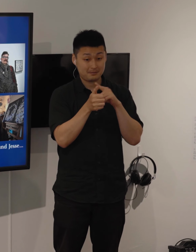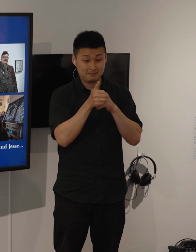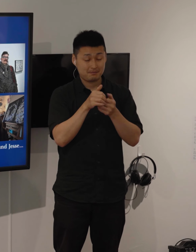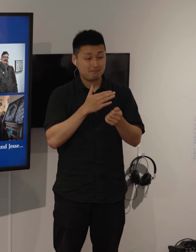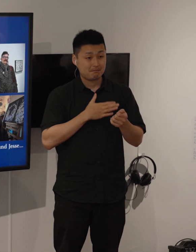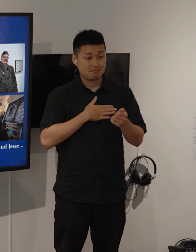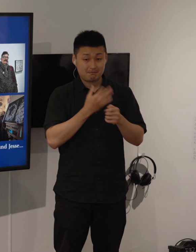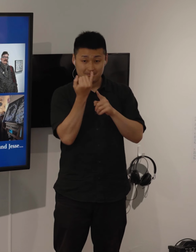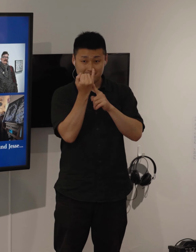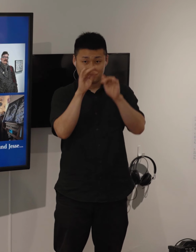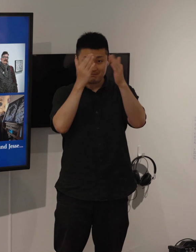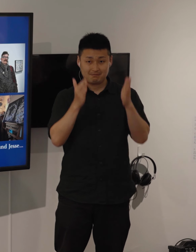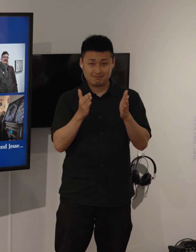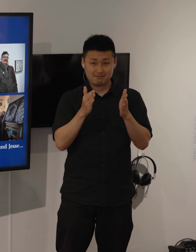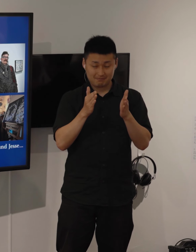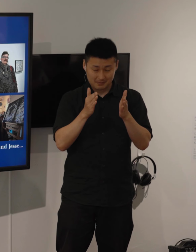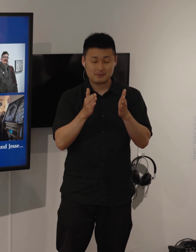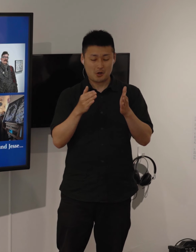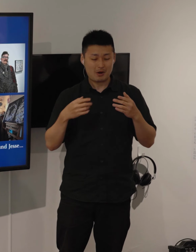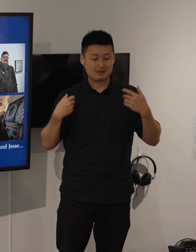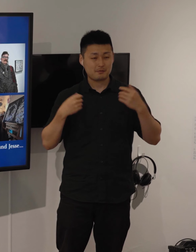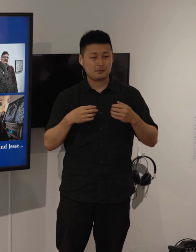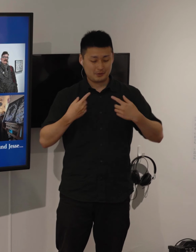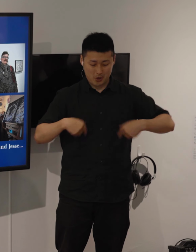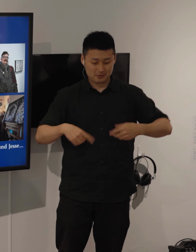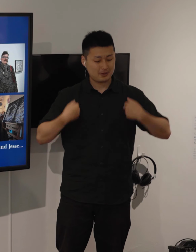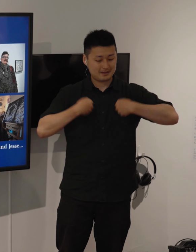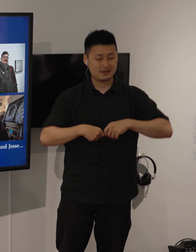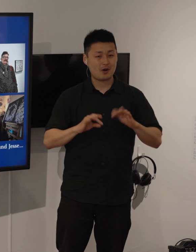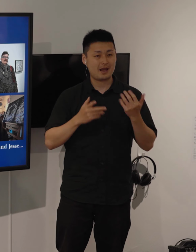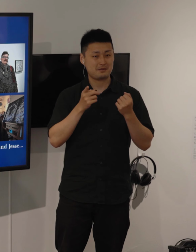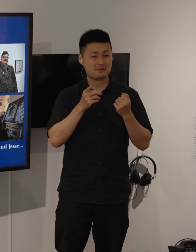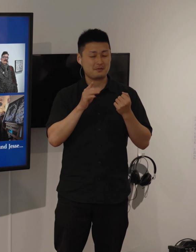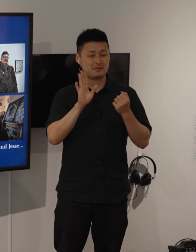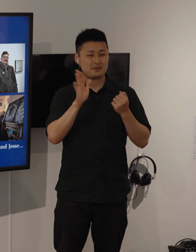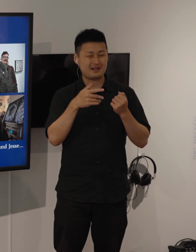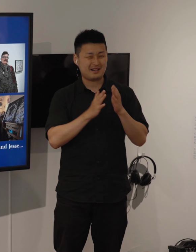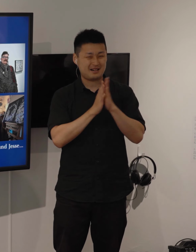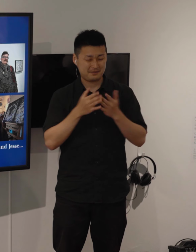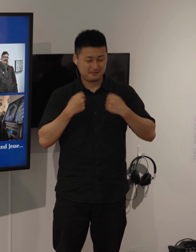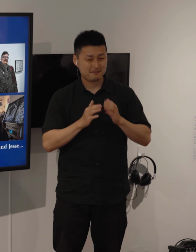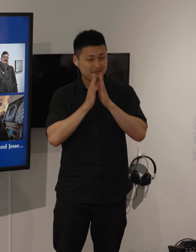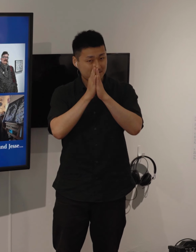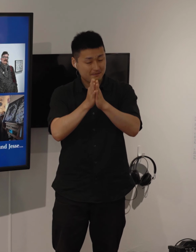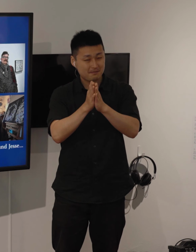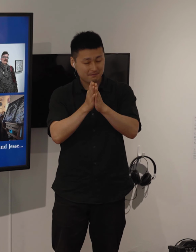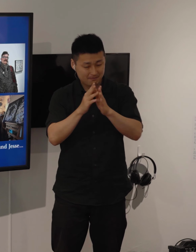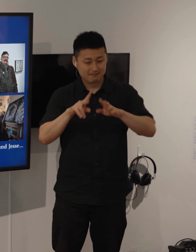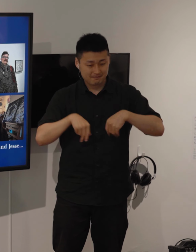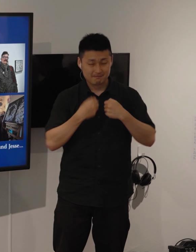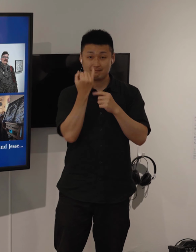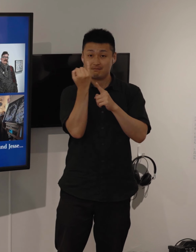women in these big billowing gowns. But before that, he would draw the woman basically nude and then drew